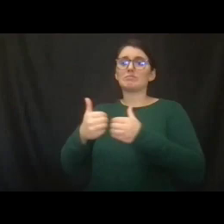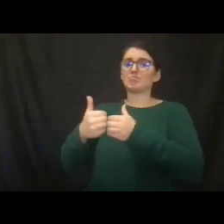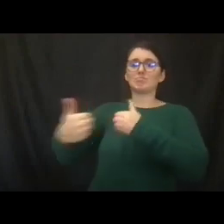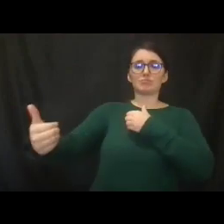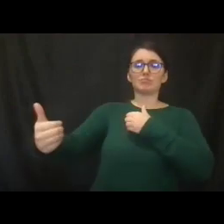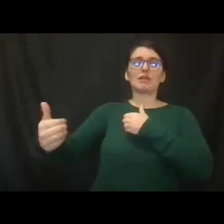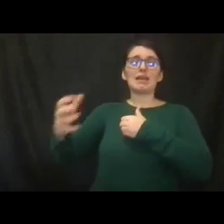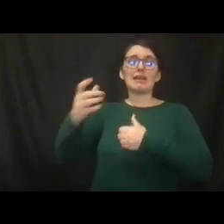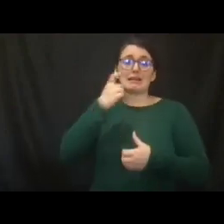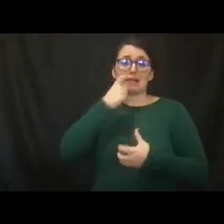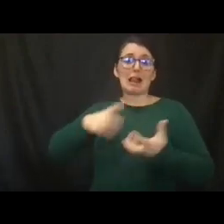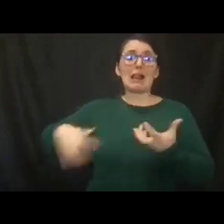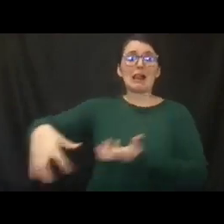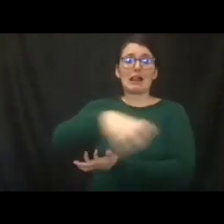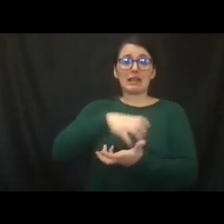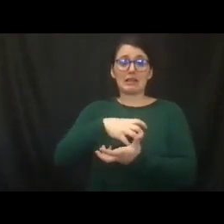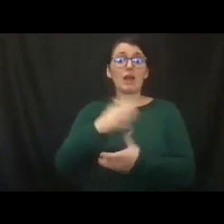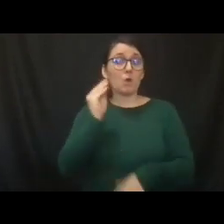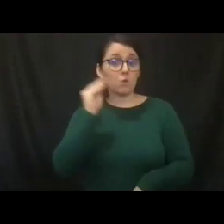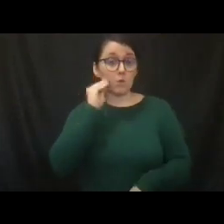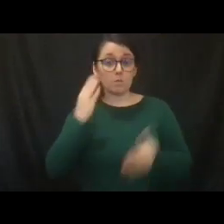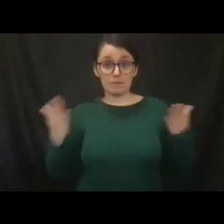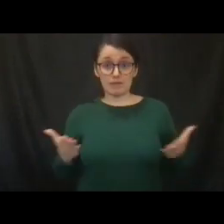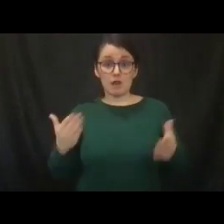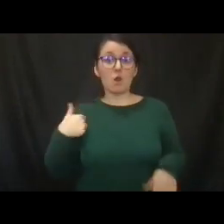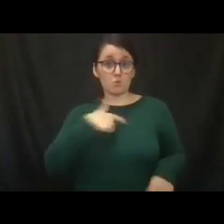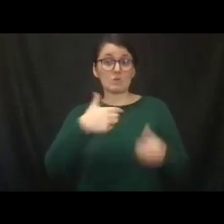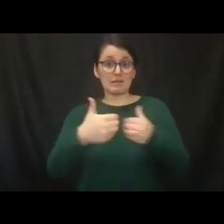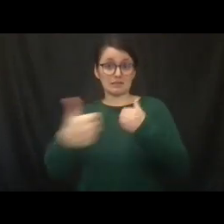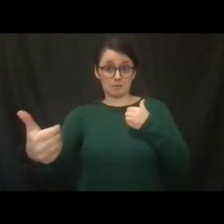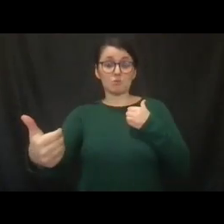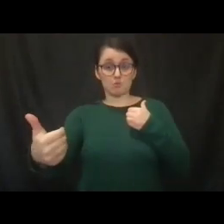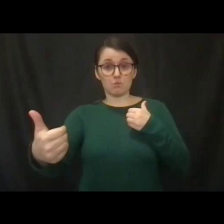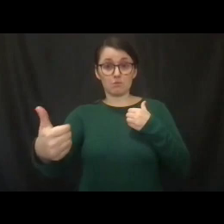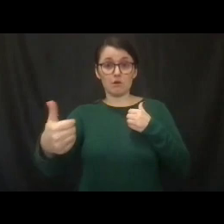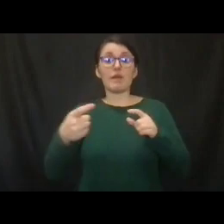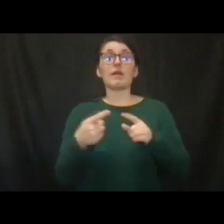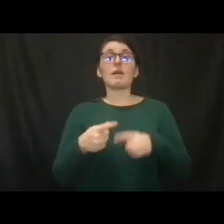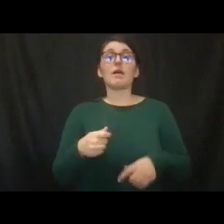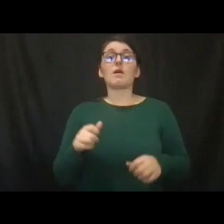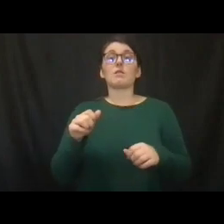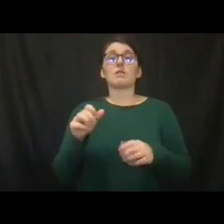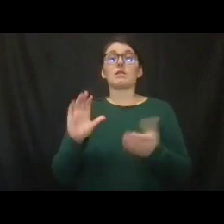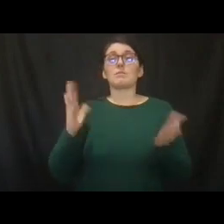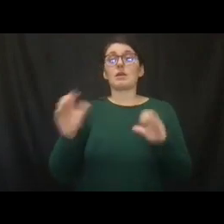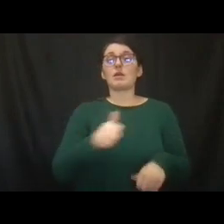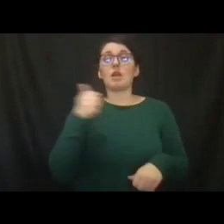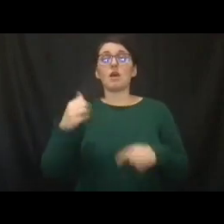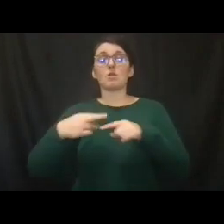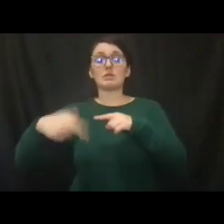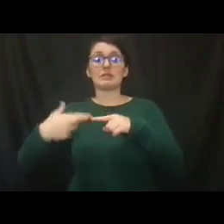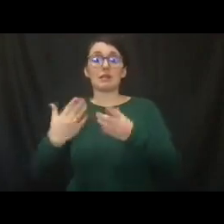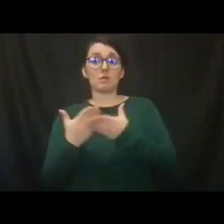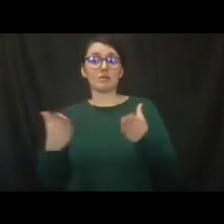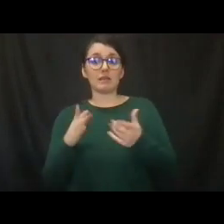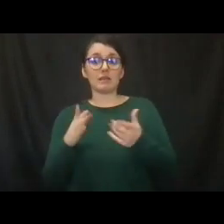actually at home and here, we do separate out our glass from the other recyclables. And we also do